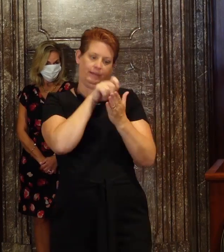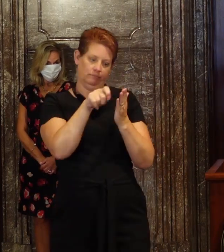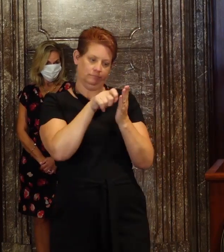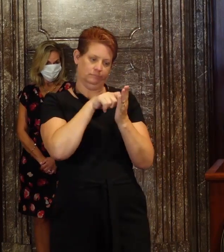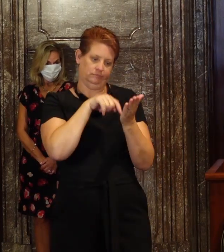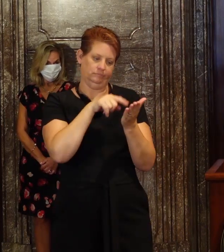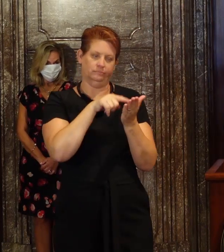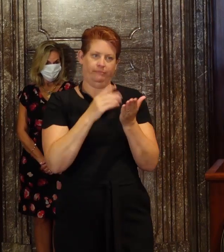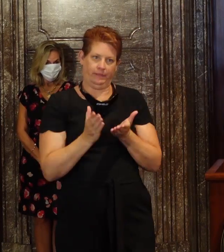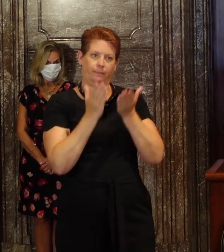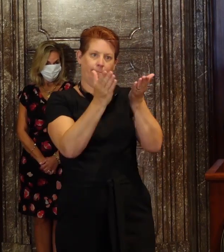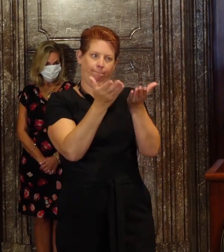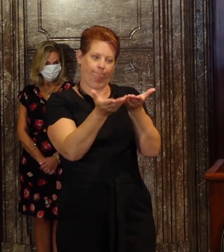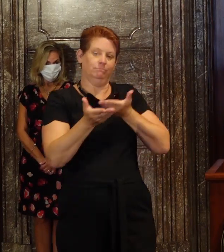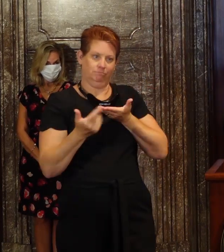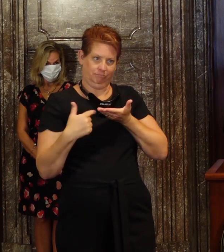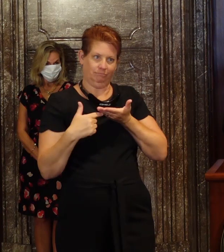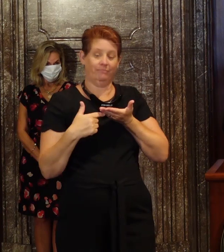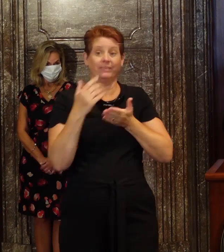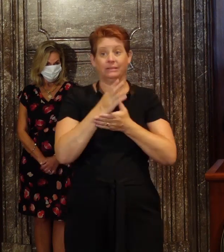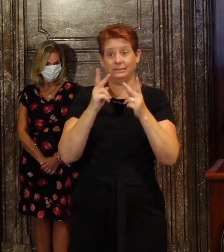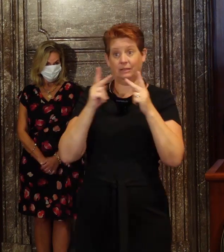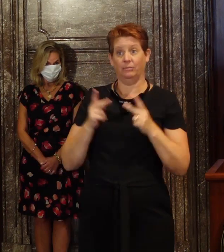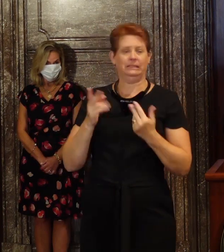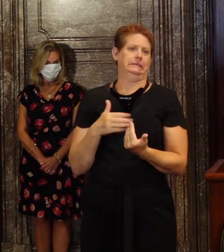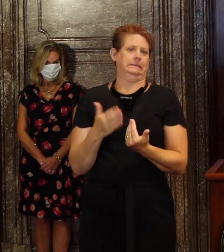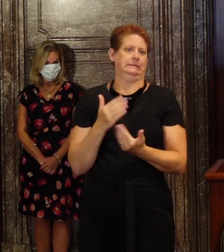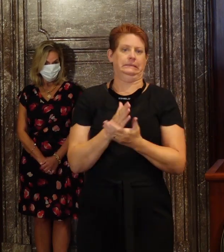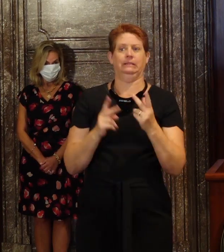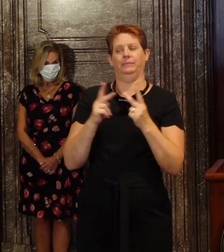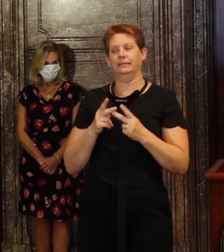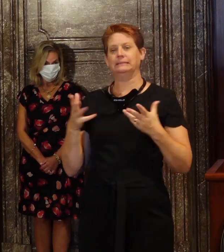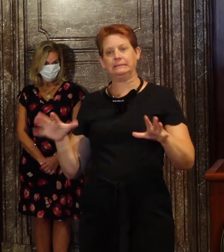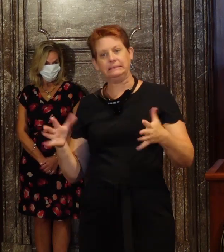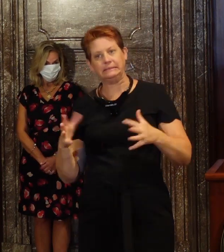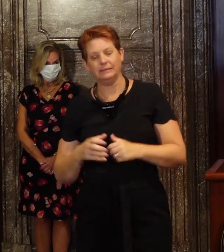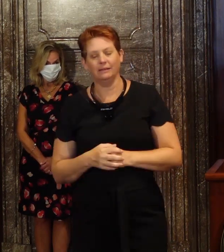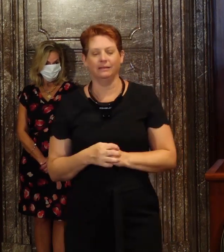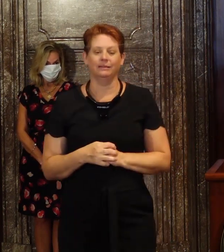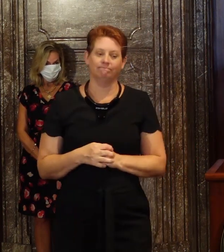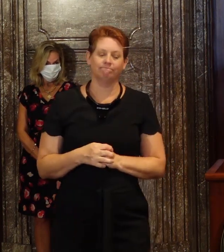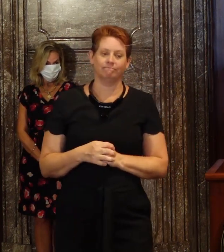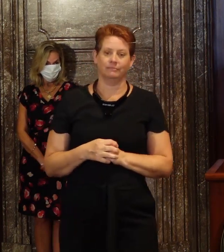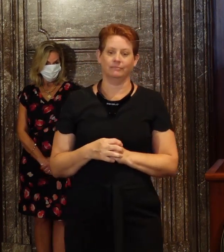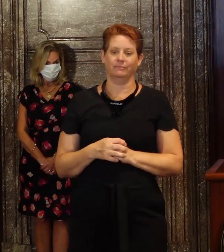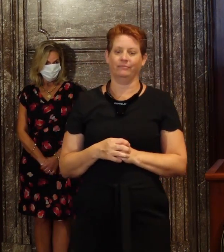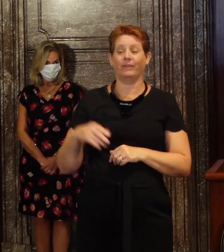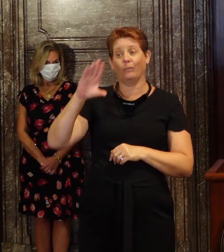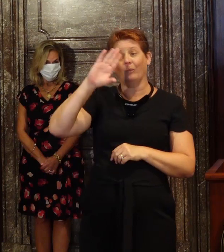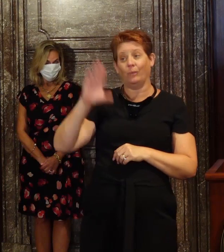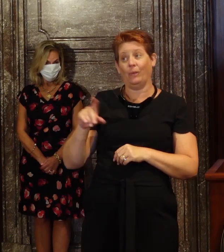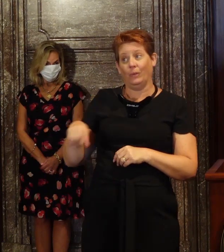There may be some facilities for which that's easier than for other facilities. But we know that